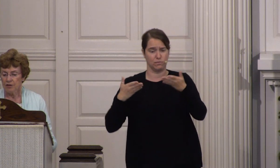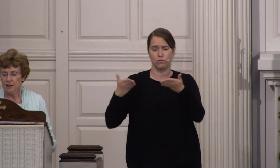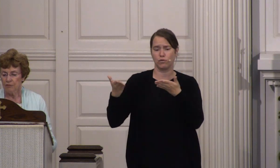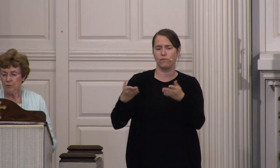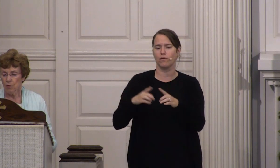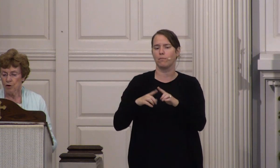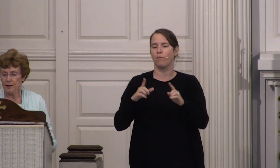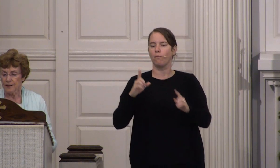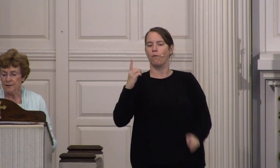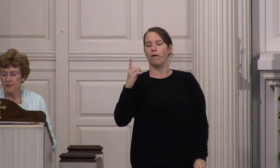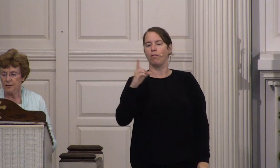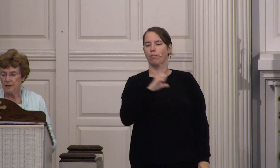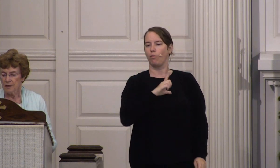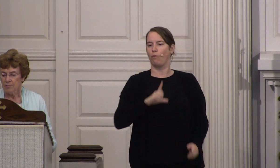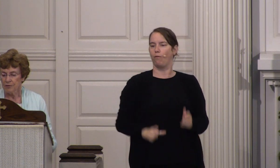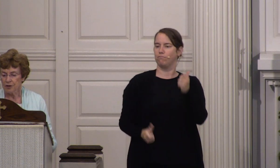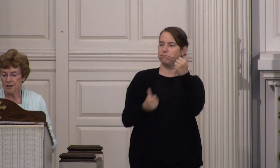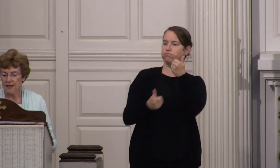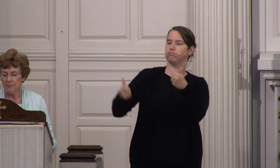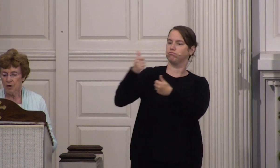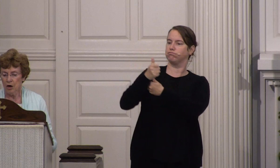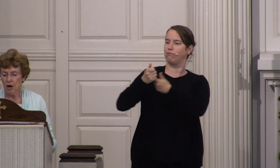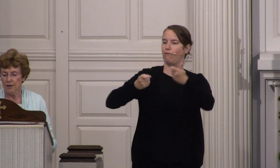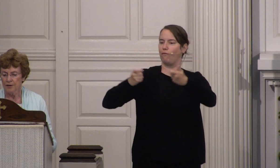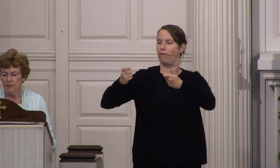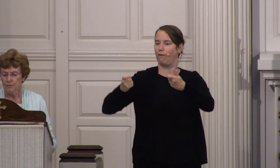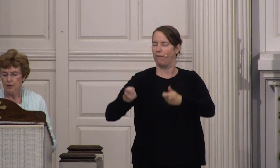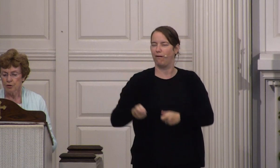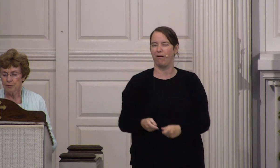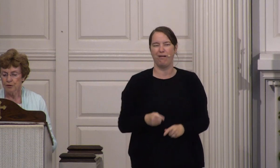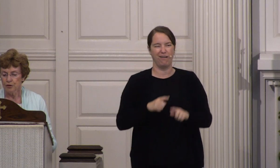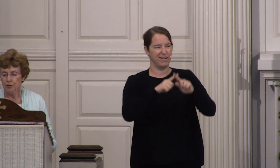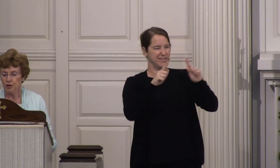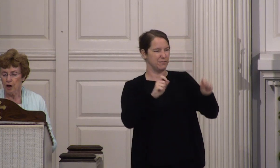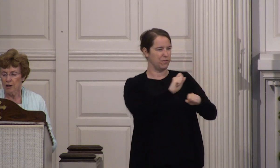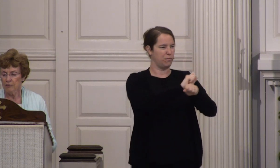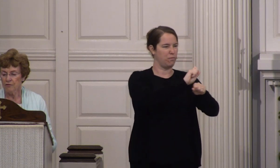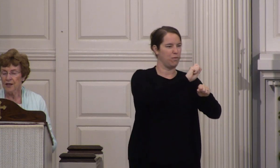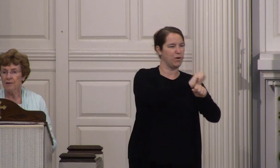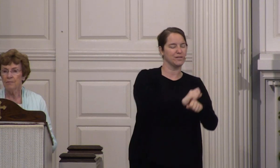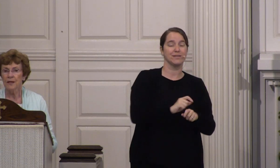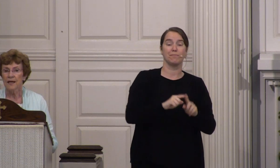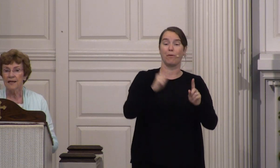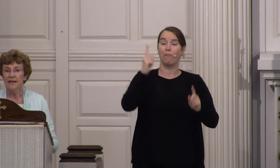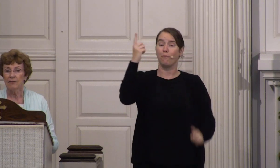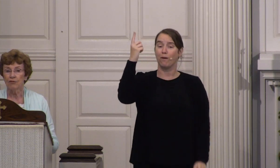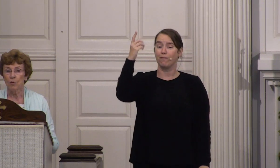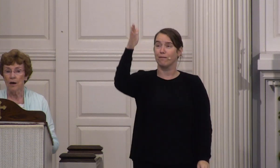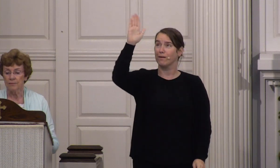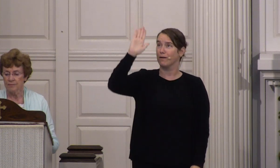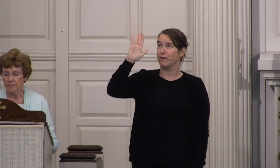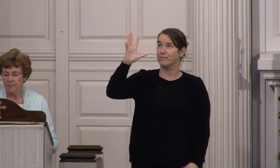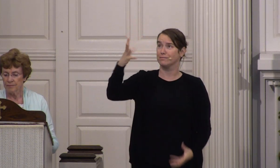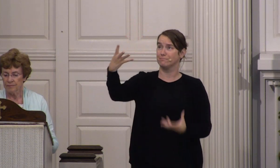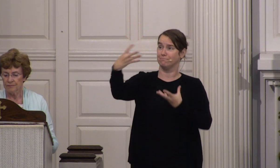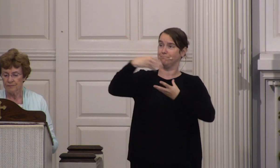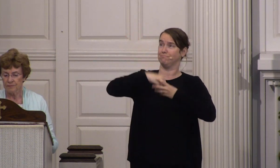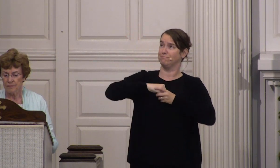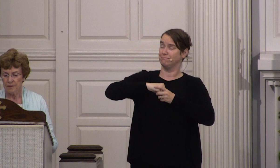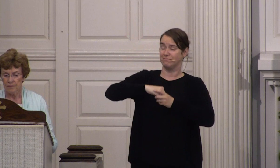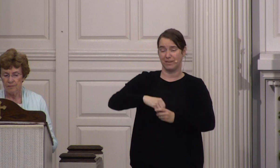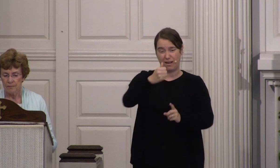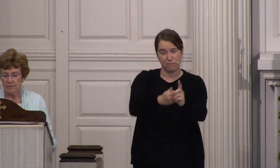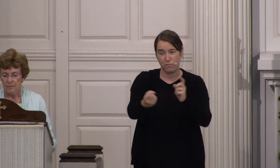There are different workings, but the same God who produces all of them in everyone.